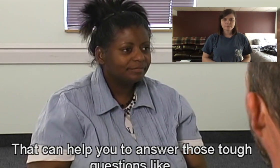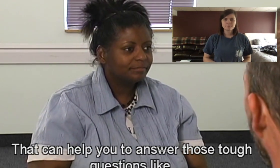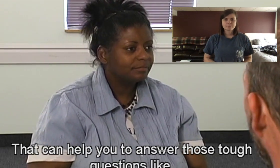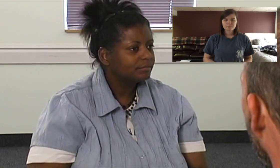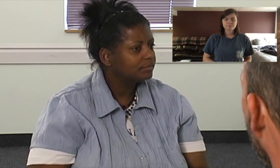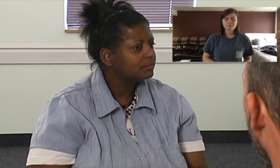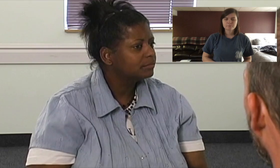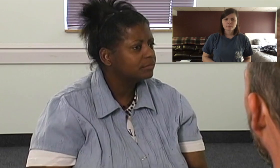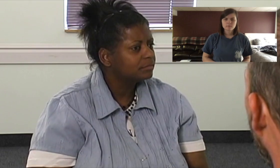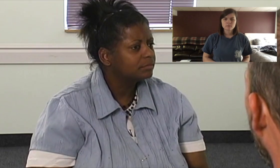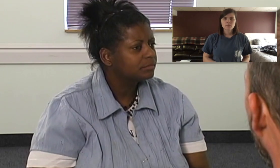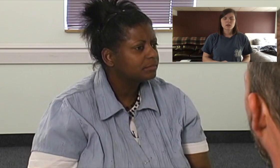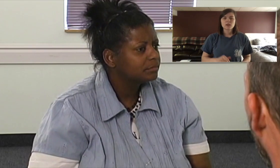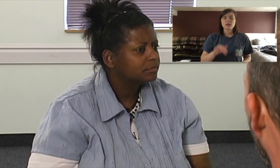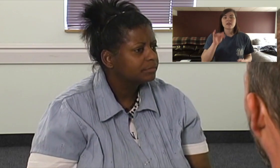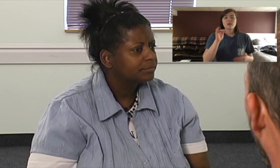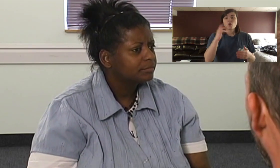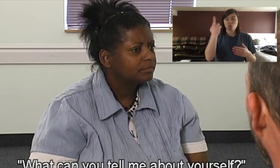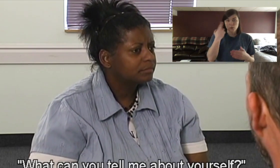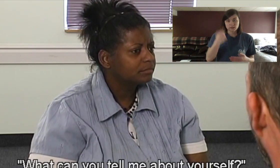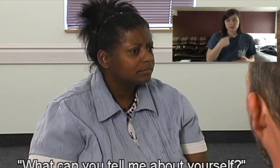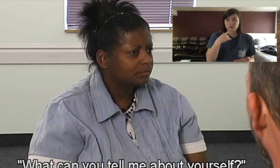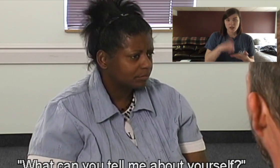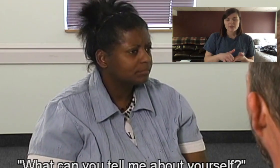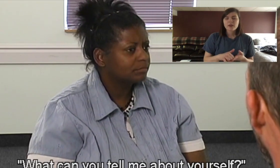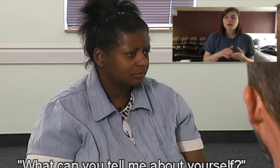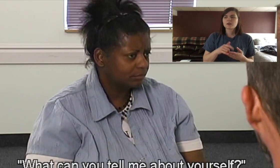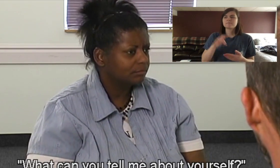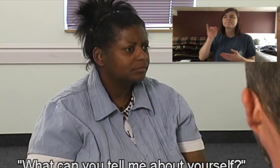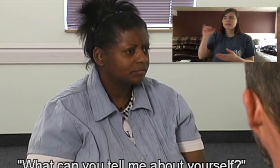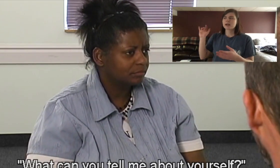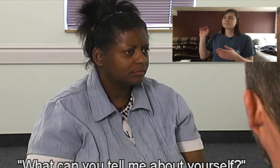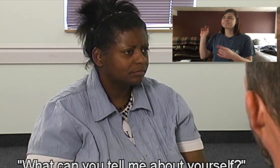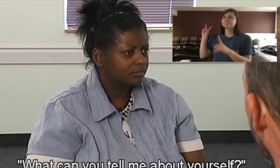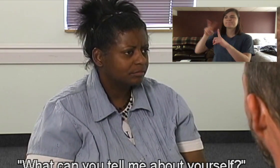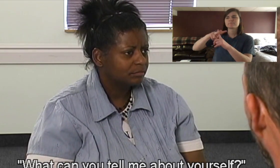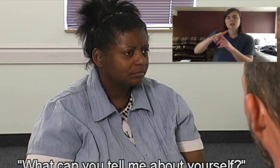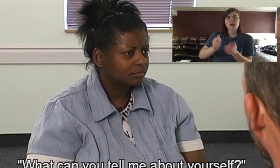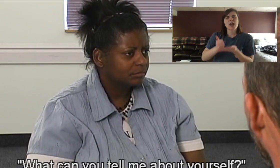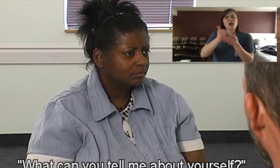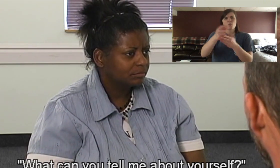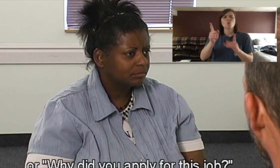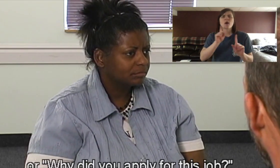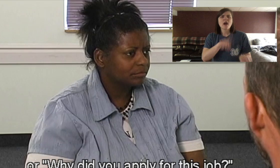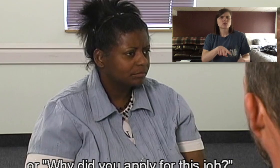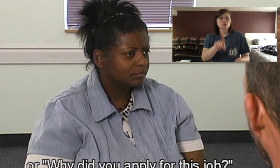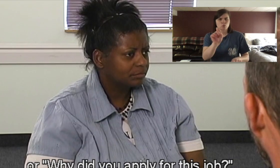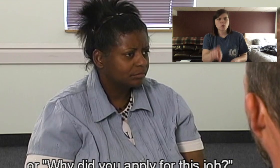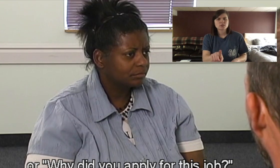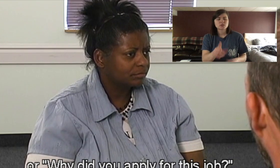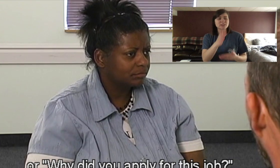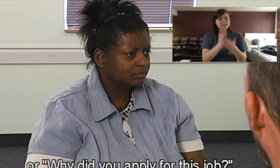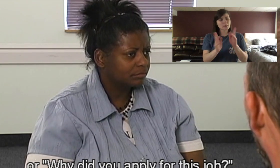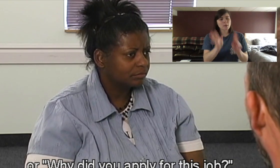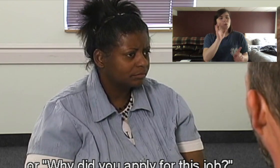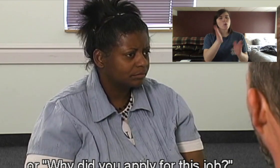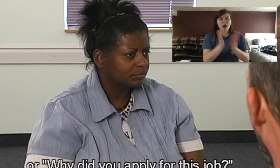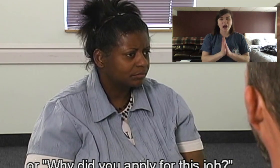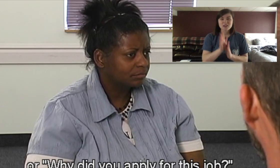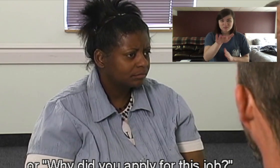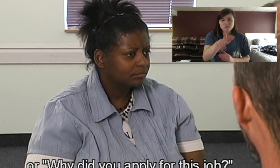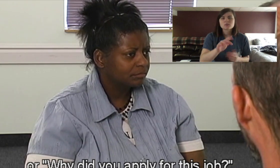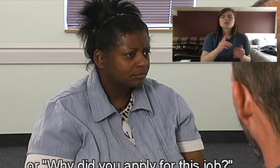Okay. That can help you to answer those tough questions, like, what can you tell me about yourself?